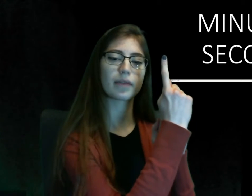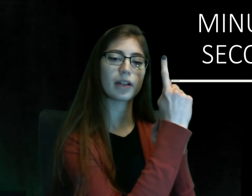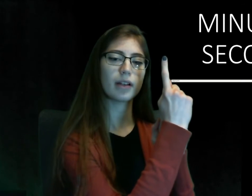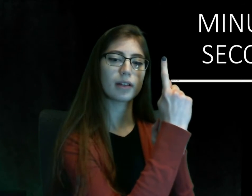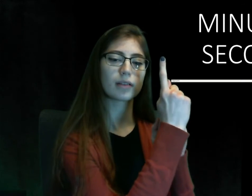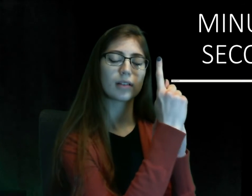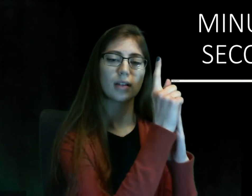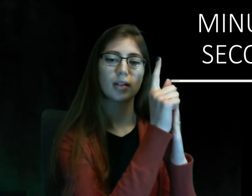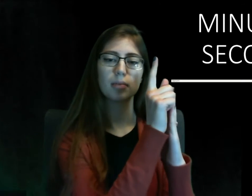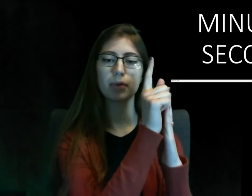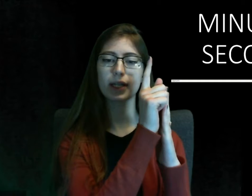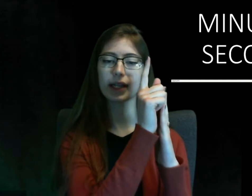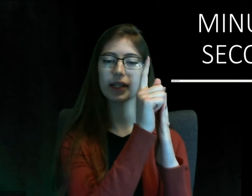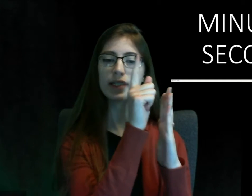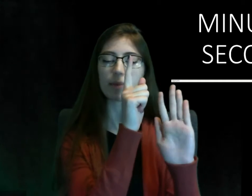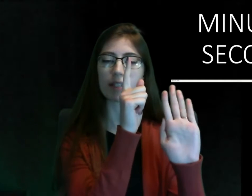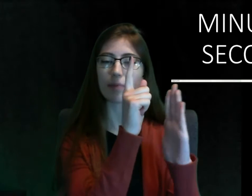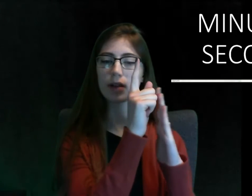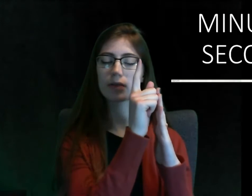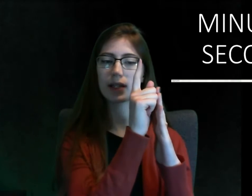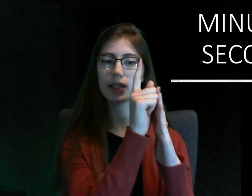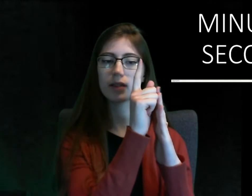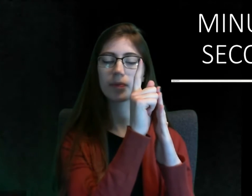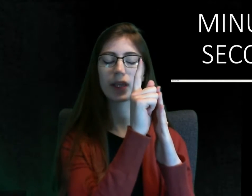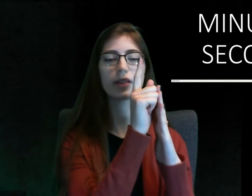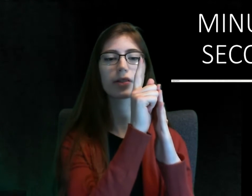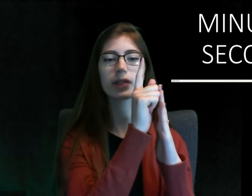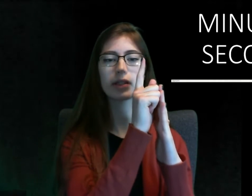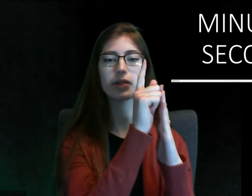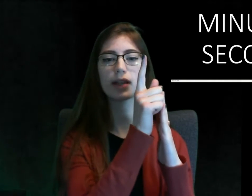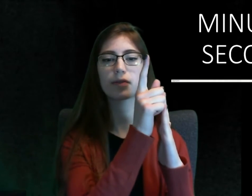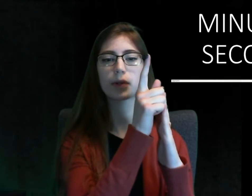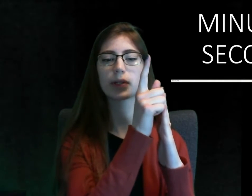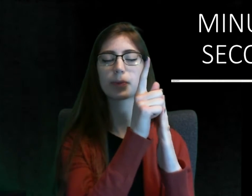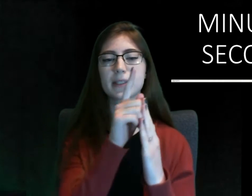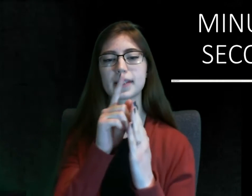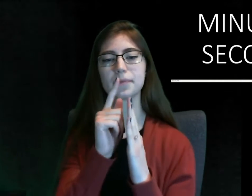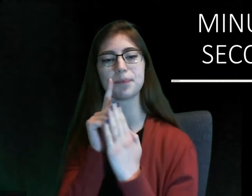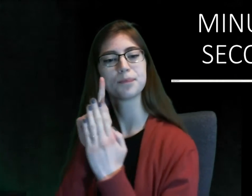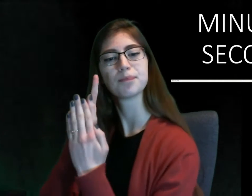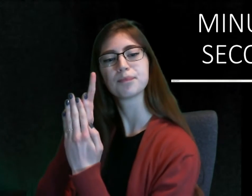finger pointing like this at the top of your flat hand, and you're just going to tick it forward once.